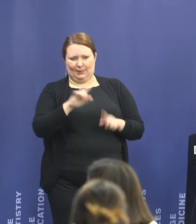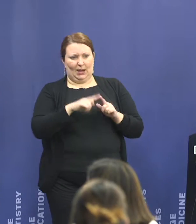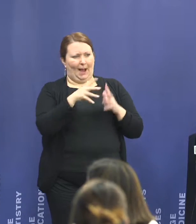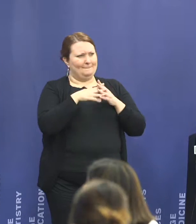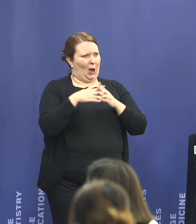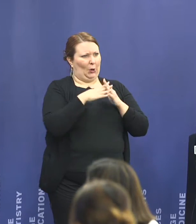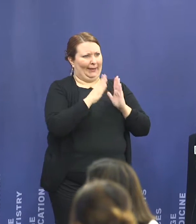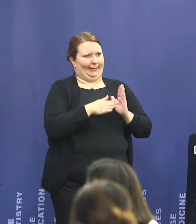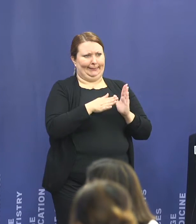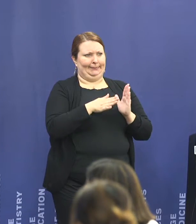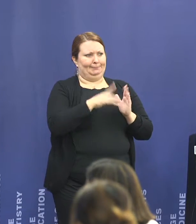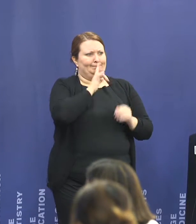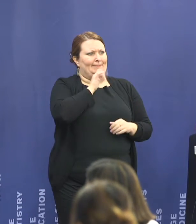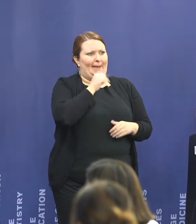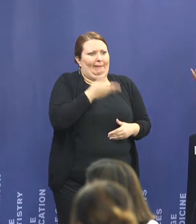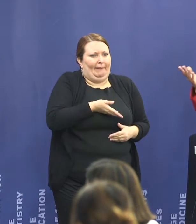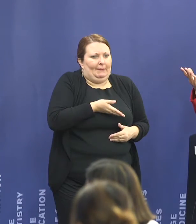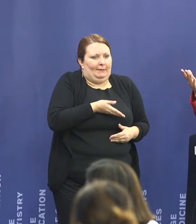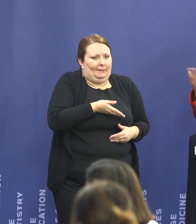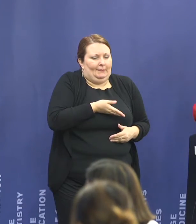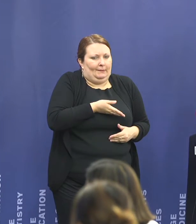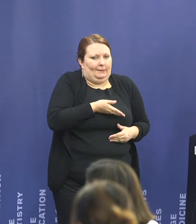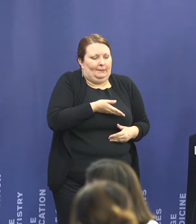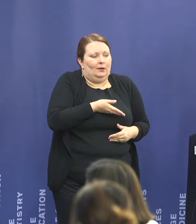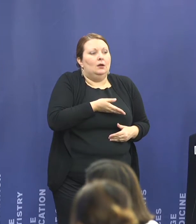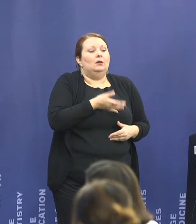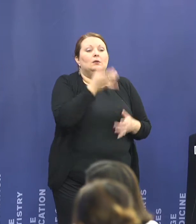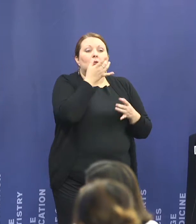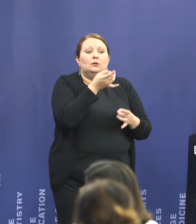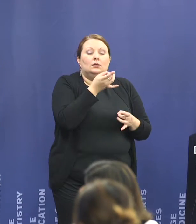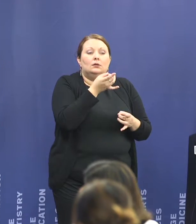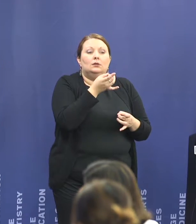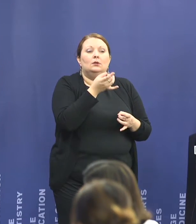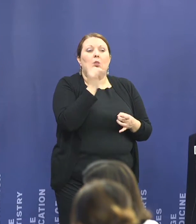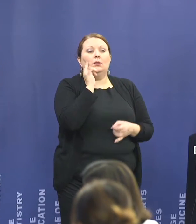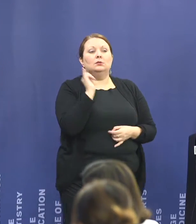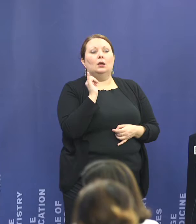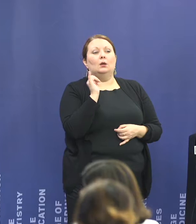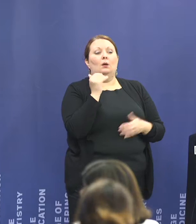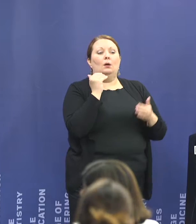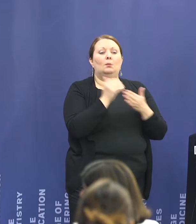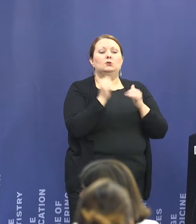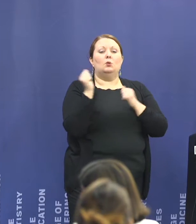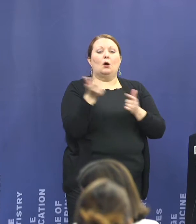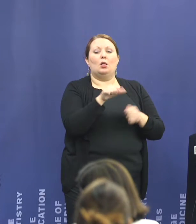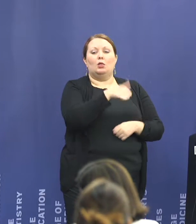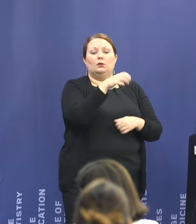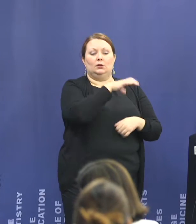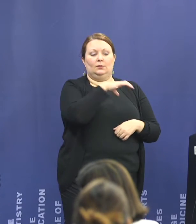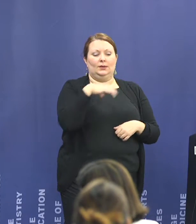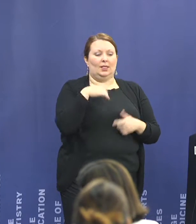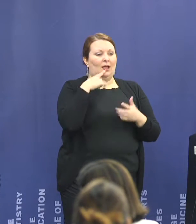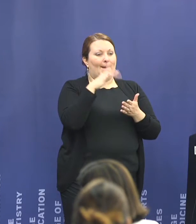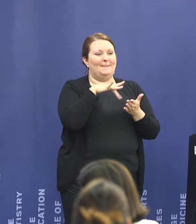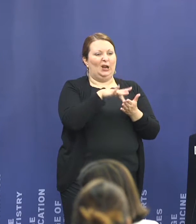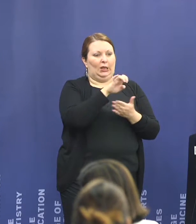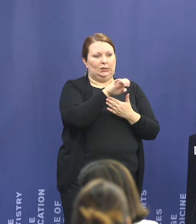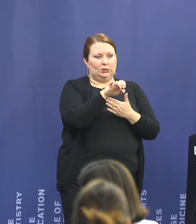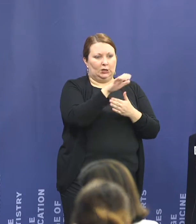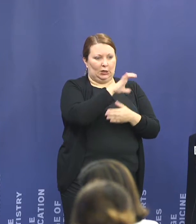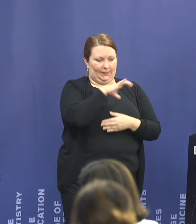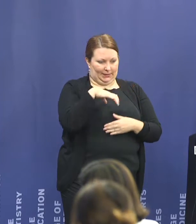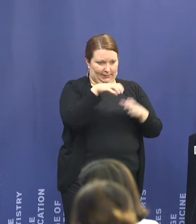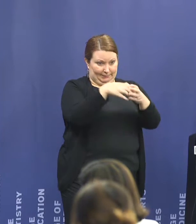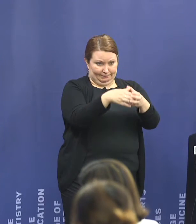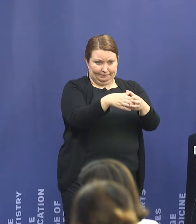missing? And then, interestingly enough, it looks like I think almost all the other committees, like the Middle Eastern